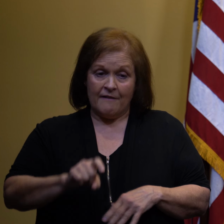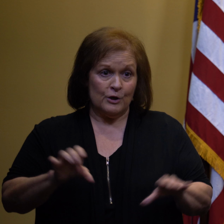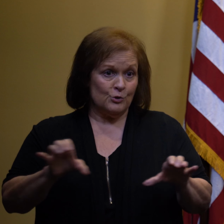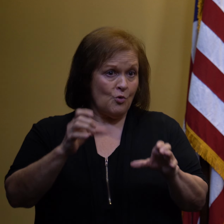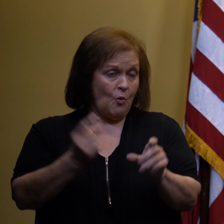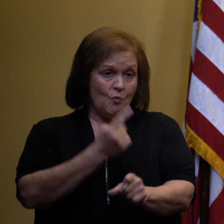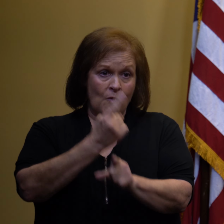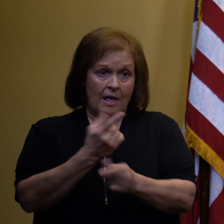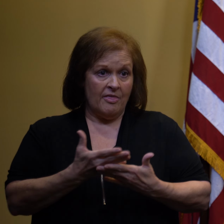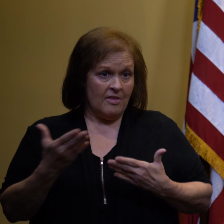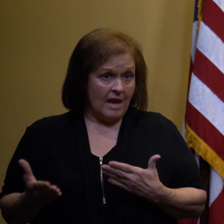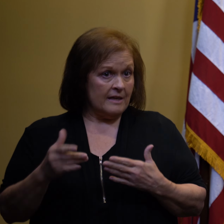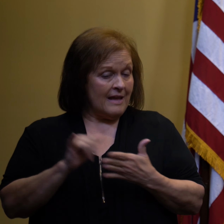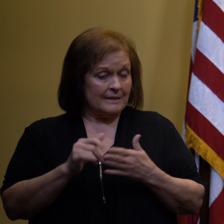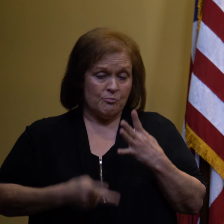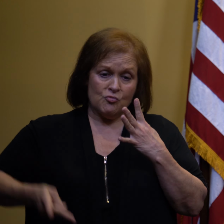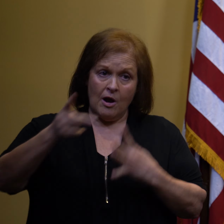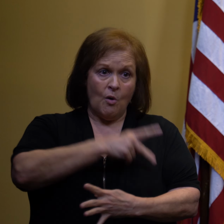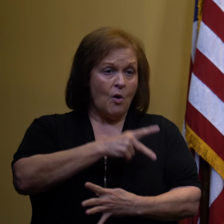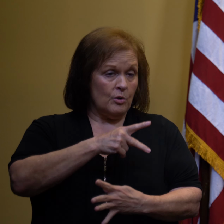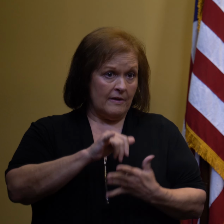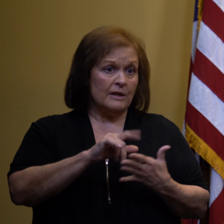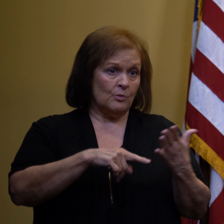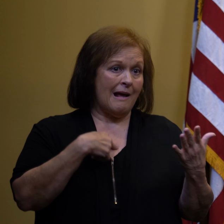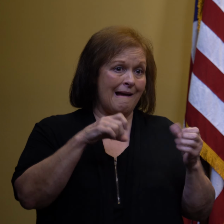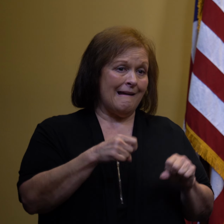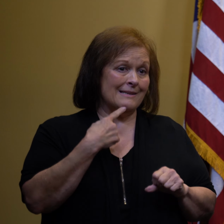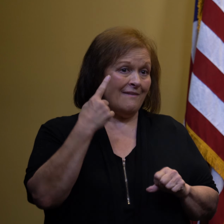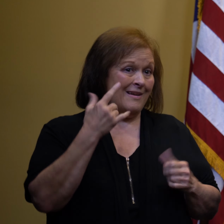right, and that's what I will say on that matter right now.